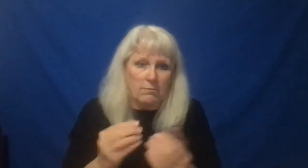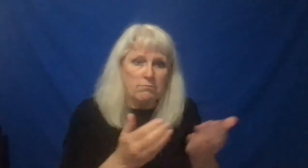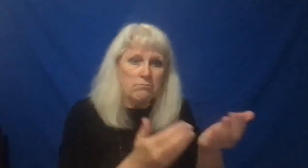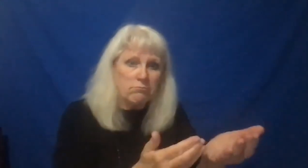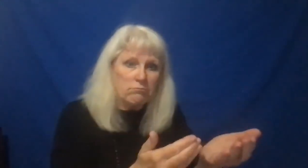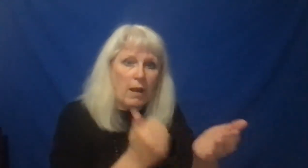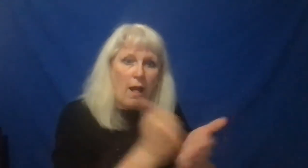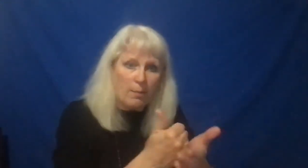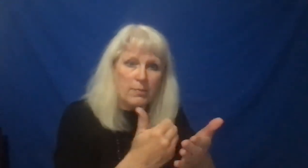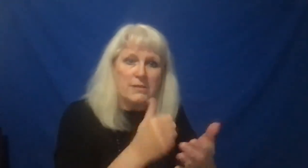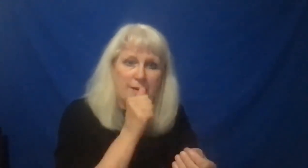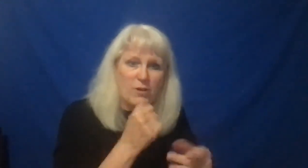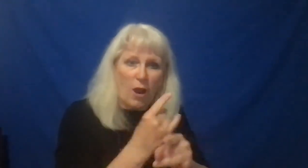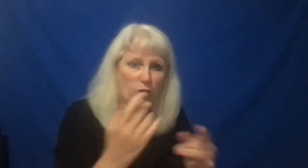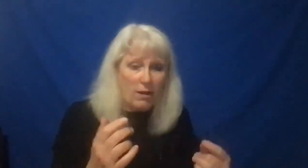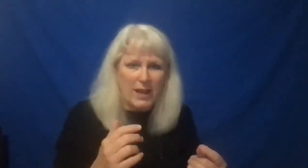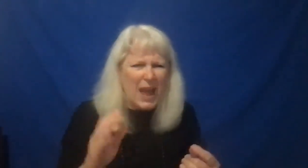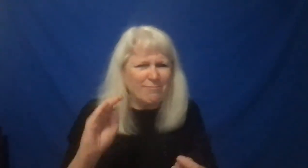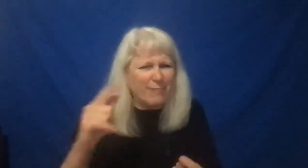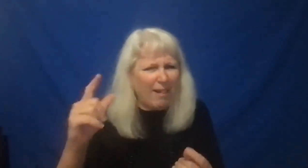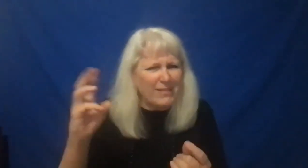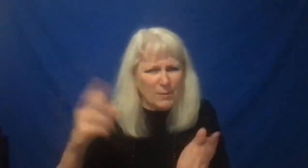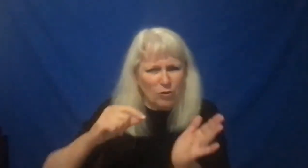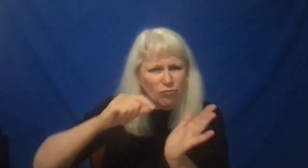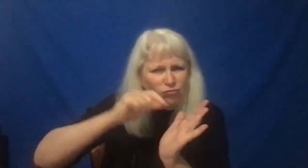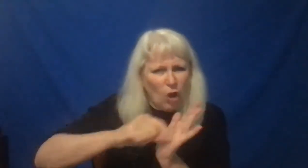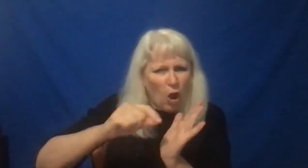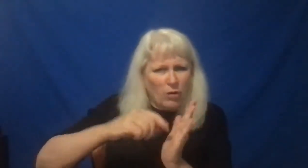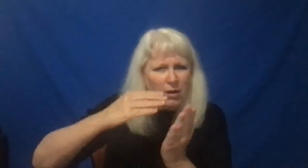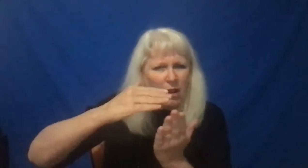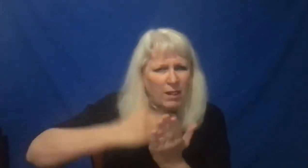said, all on paper, but all being lived and all being,